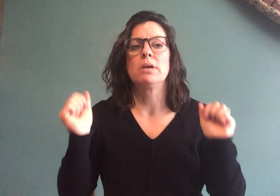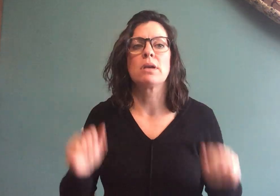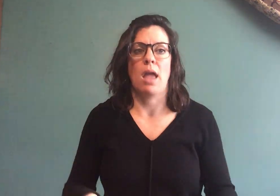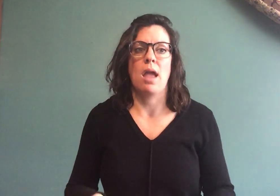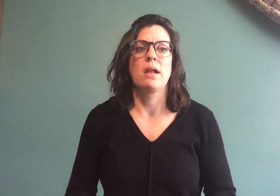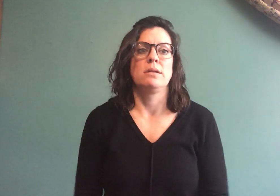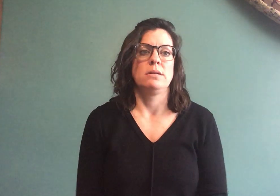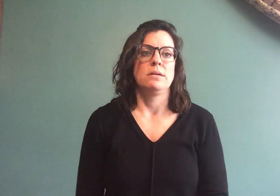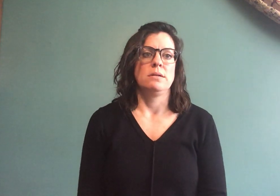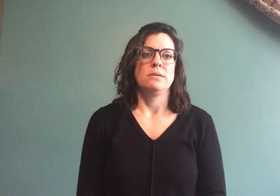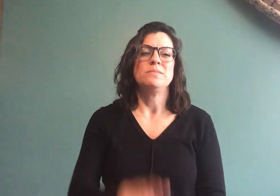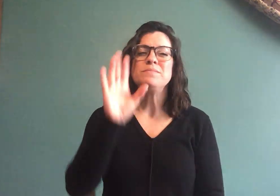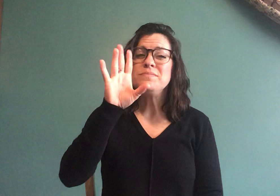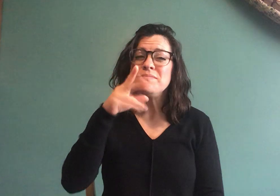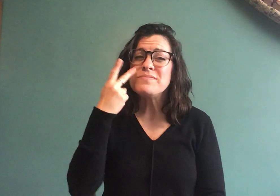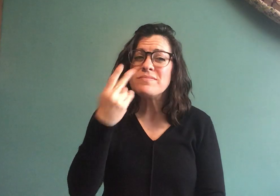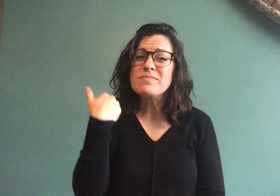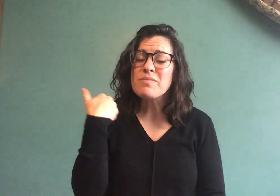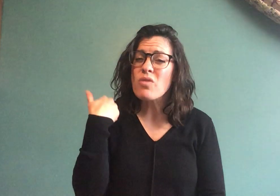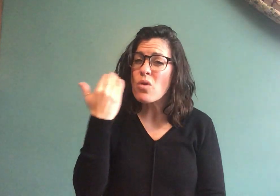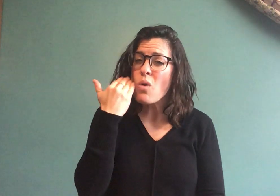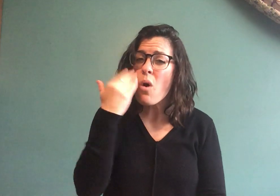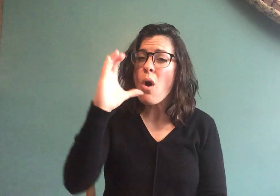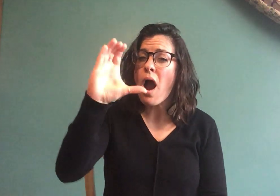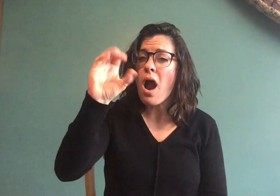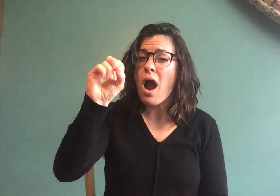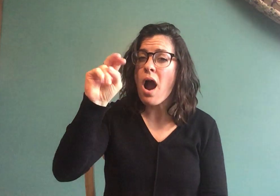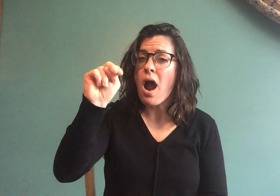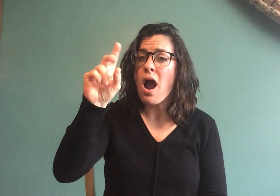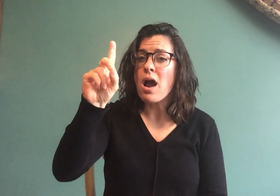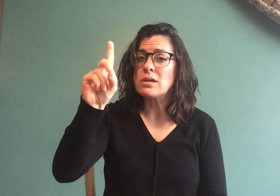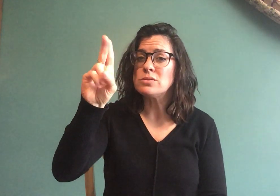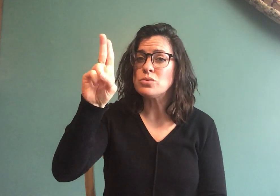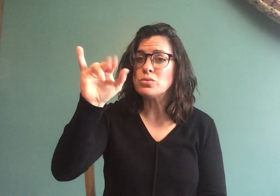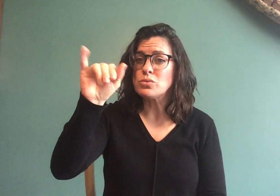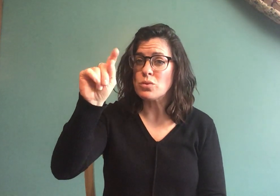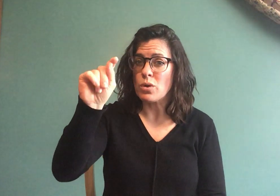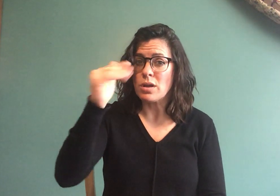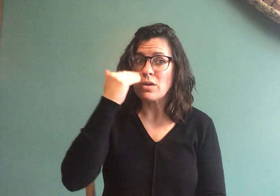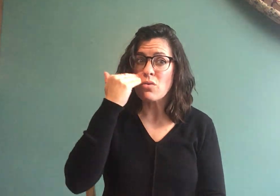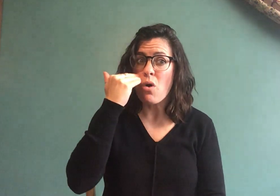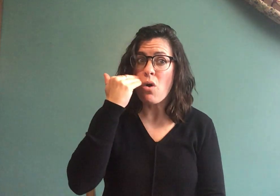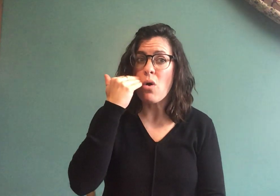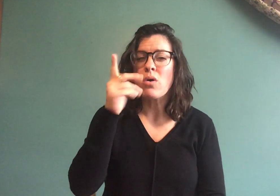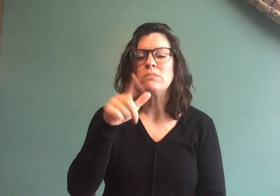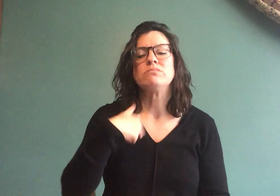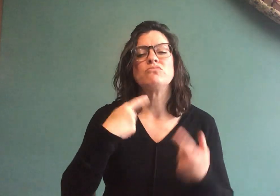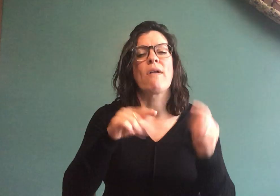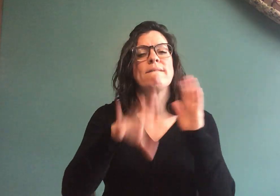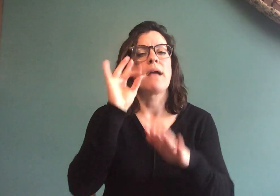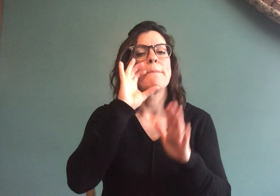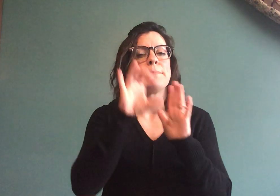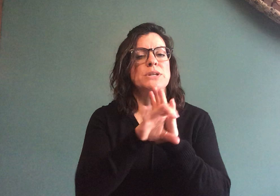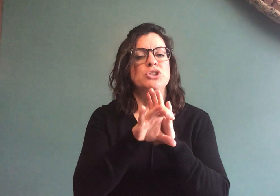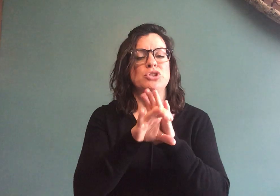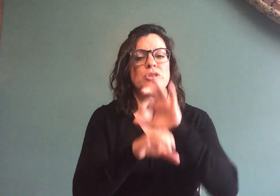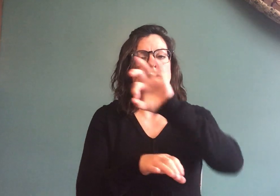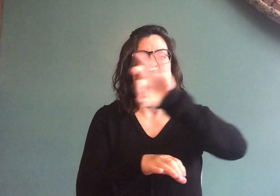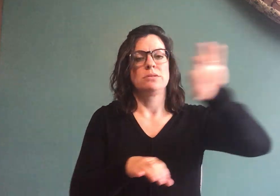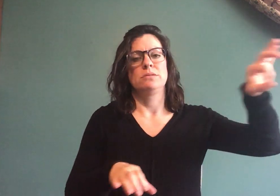Yes. Okay. I'm going to bring one up here just in case our friends at PSD get confused with this when